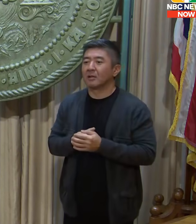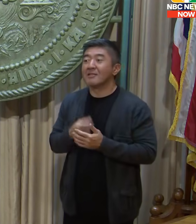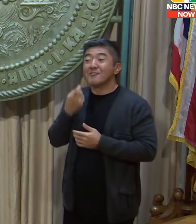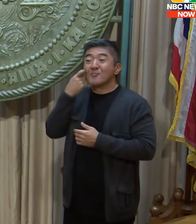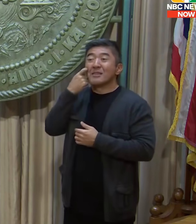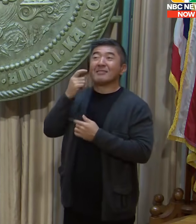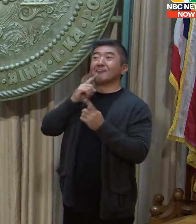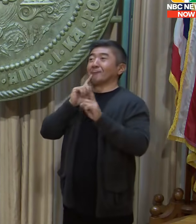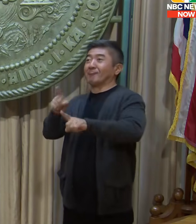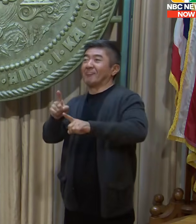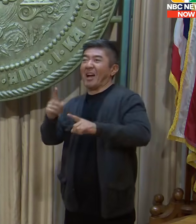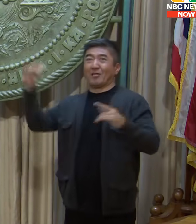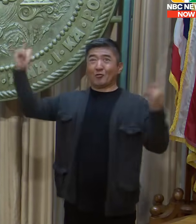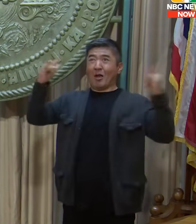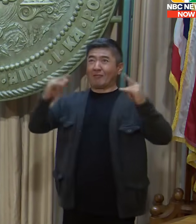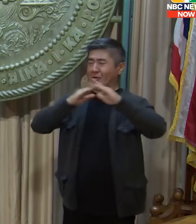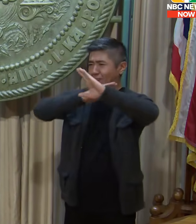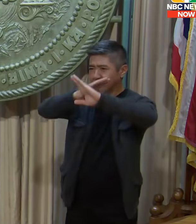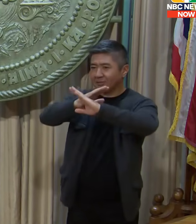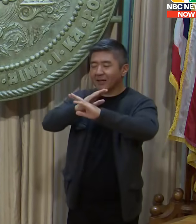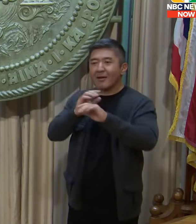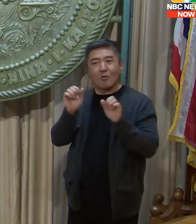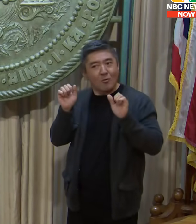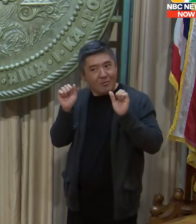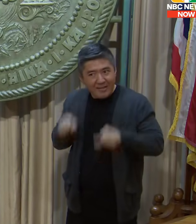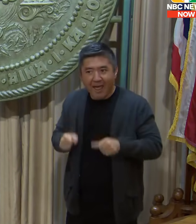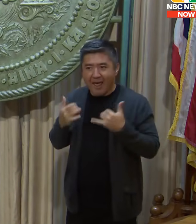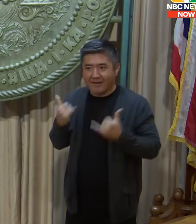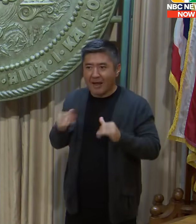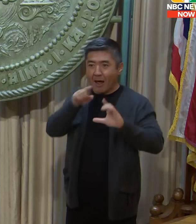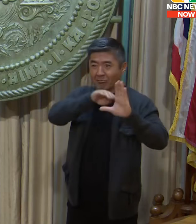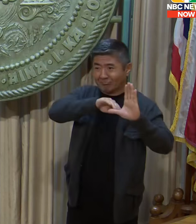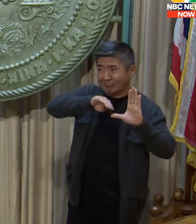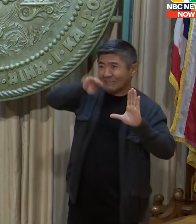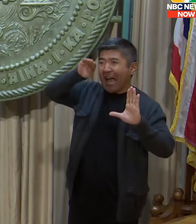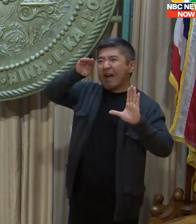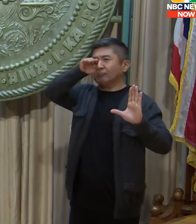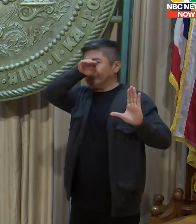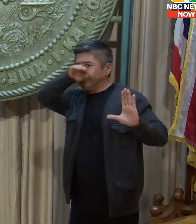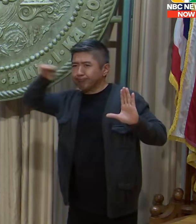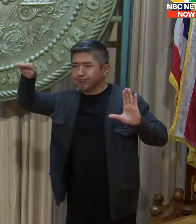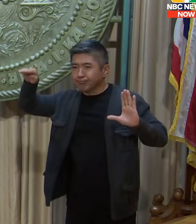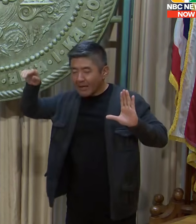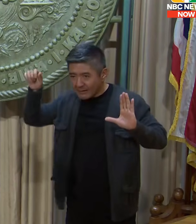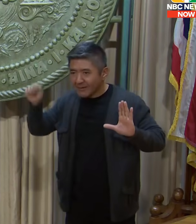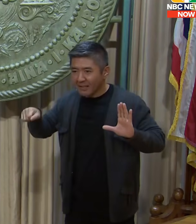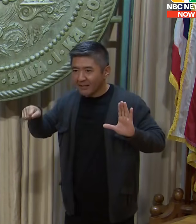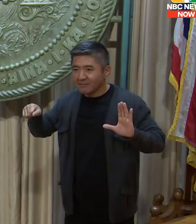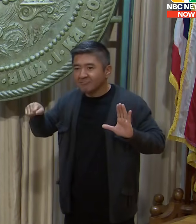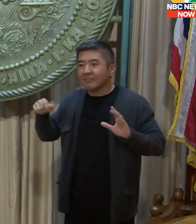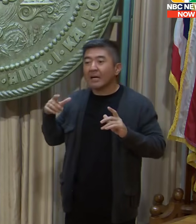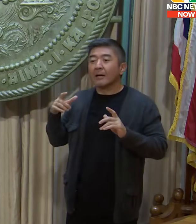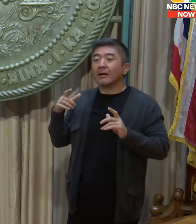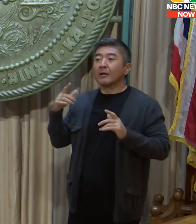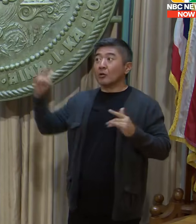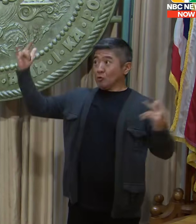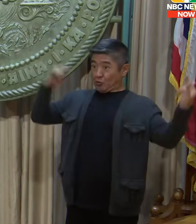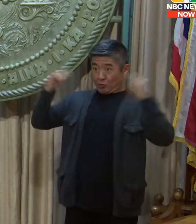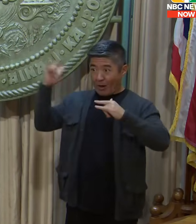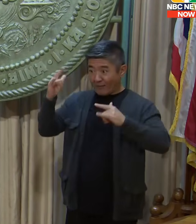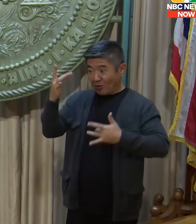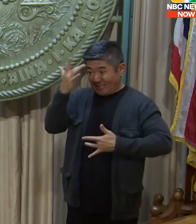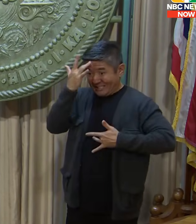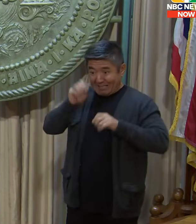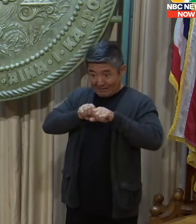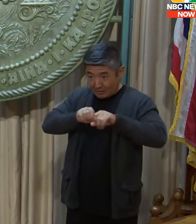requirements, we have a chance to lower the curve. We've essentially eliminated the cases that we've seen associated with travel,